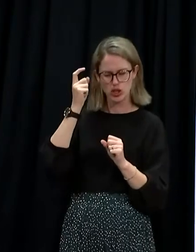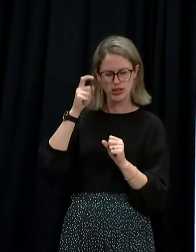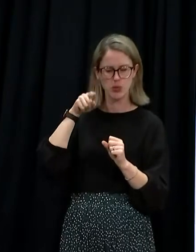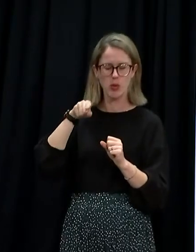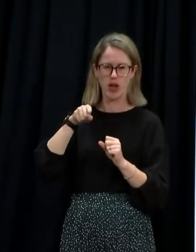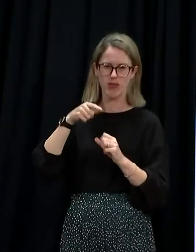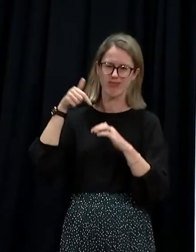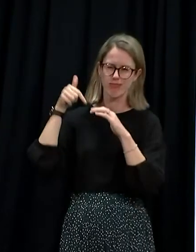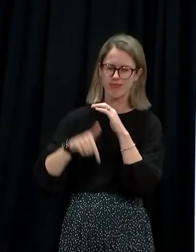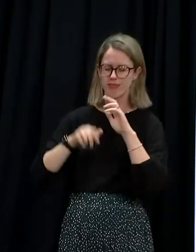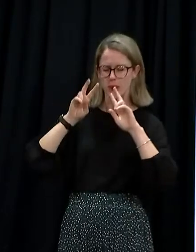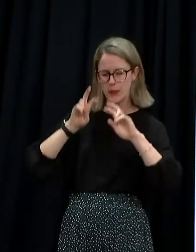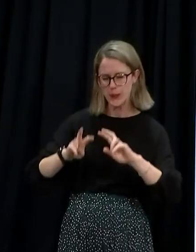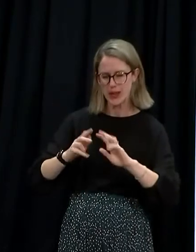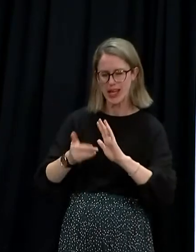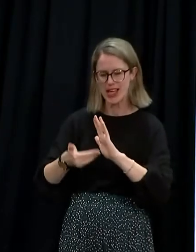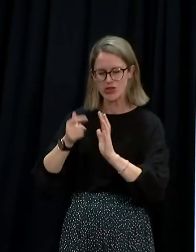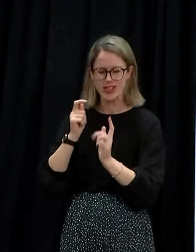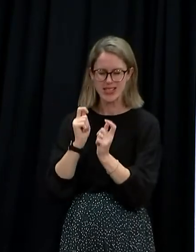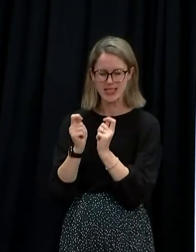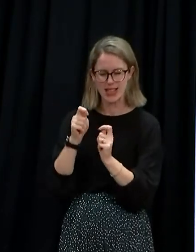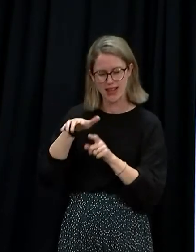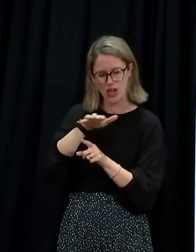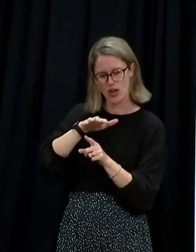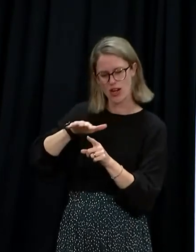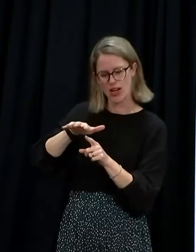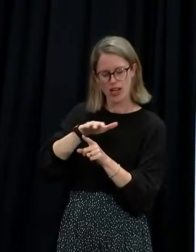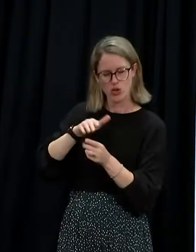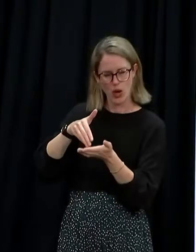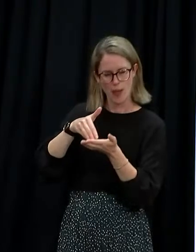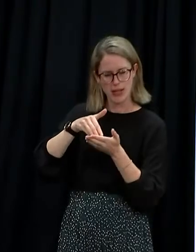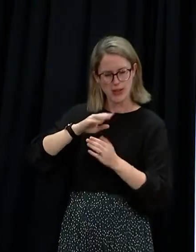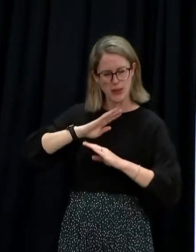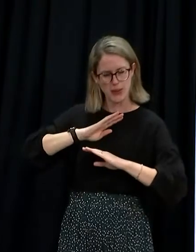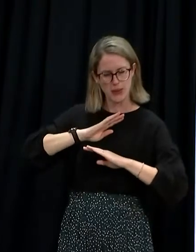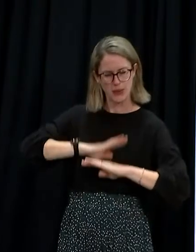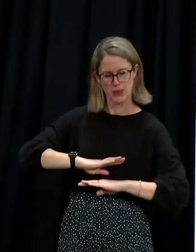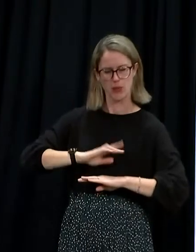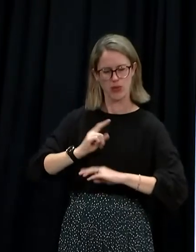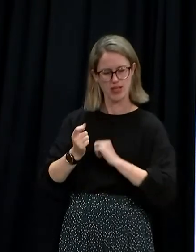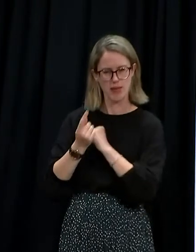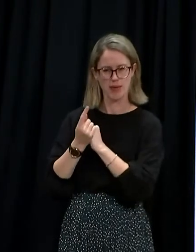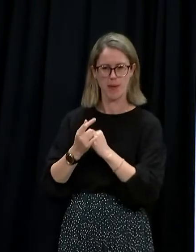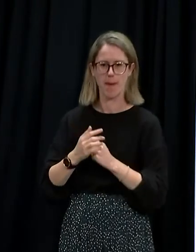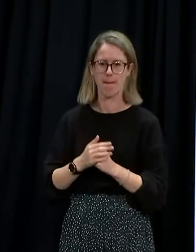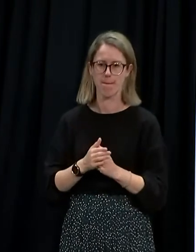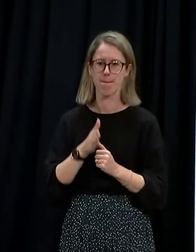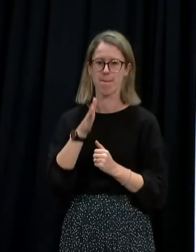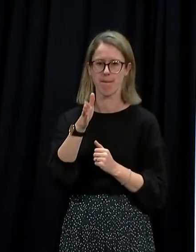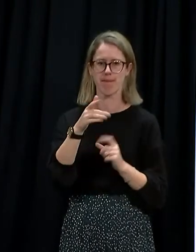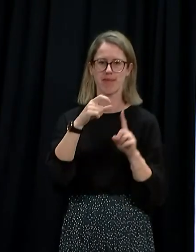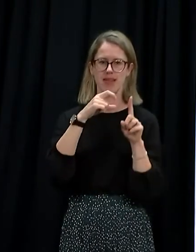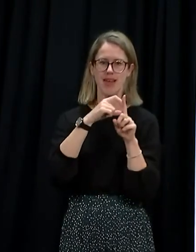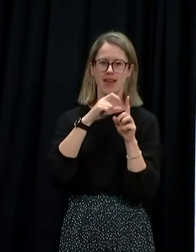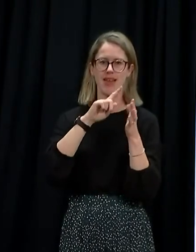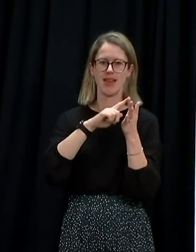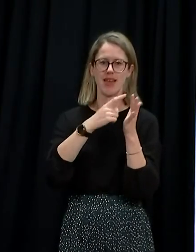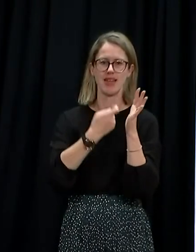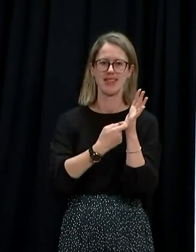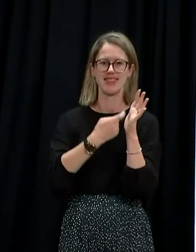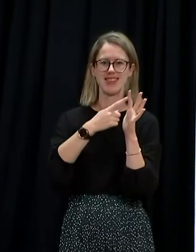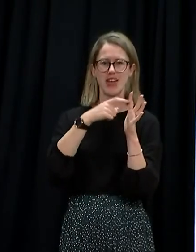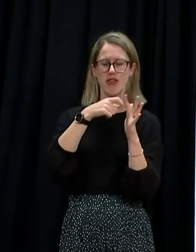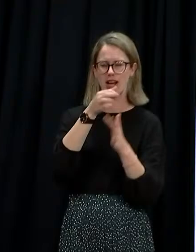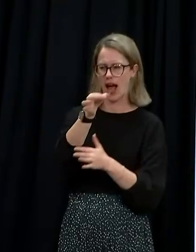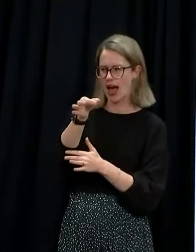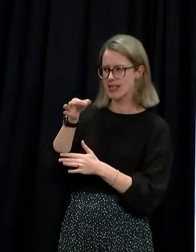going out and doing extra testing and all of the things to give assurance, even if we can't quite nail how it happened. Yeah, Derek. With that, do you have a sense of